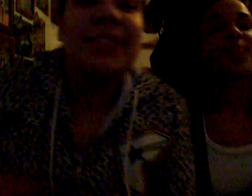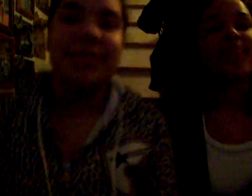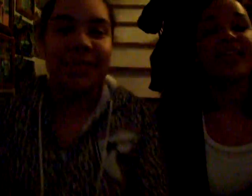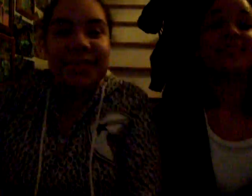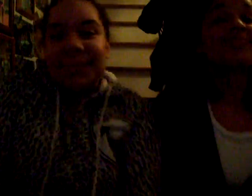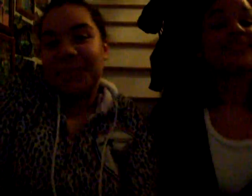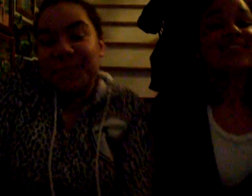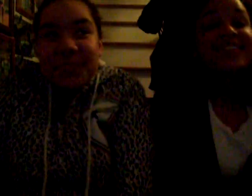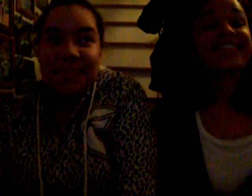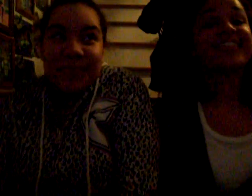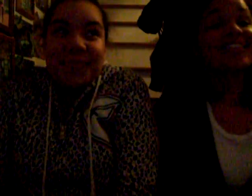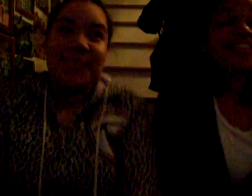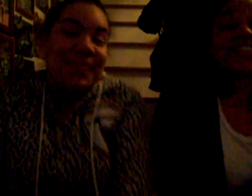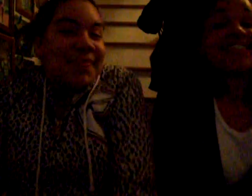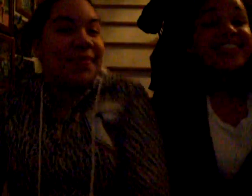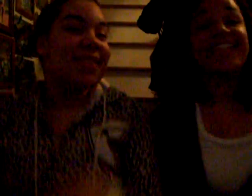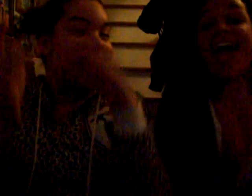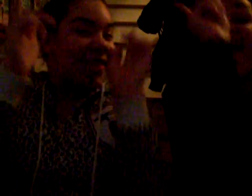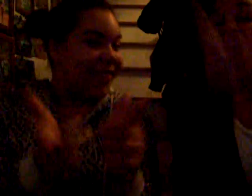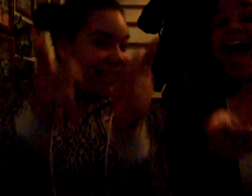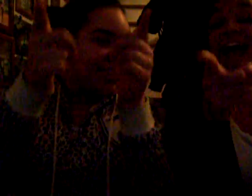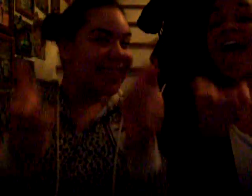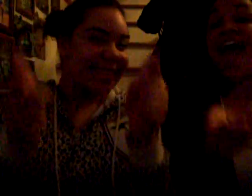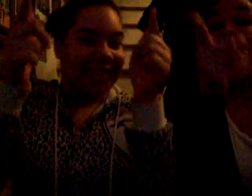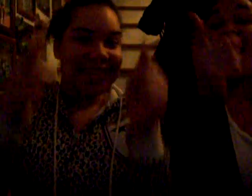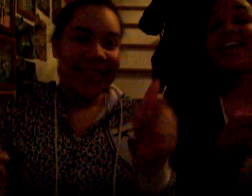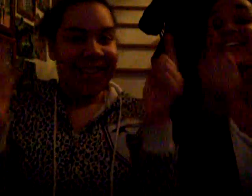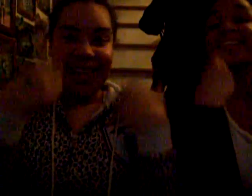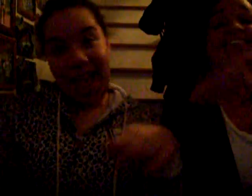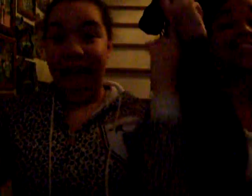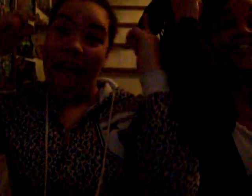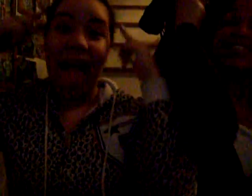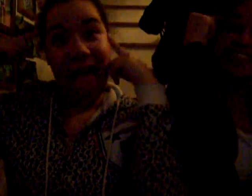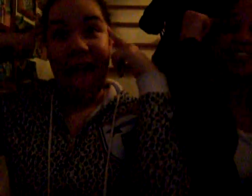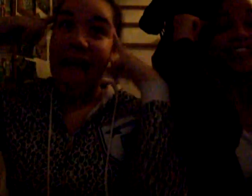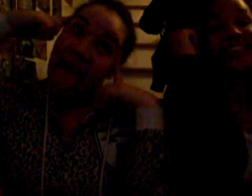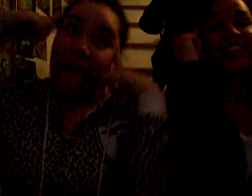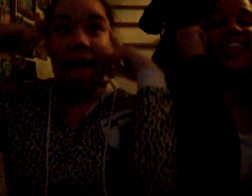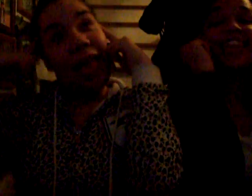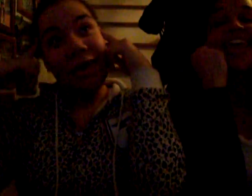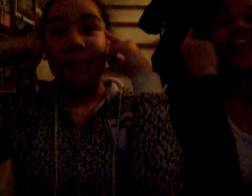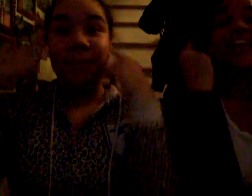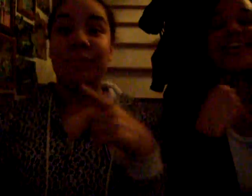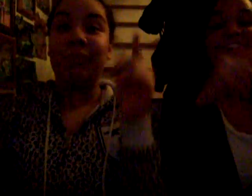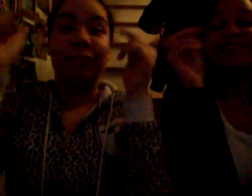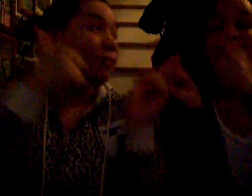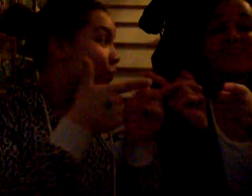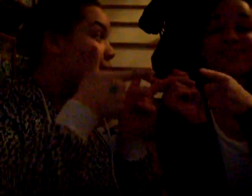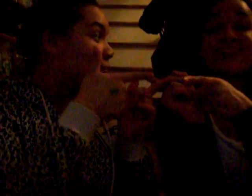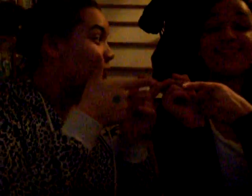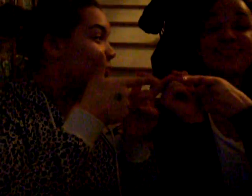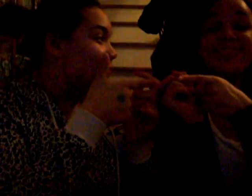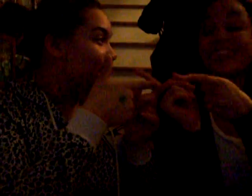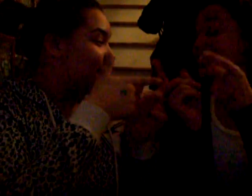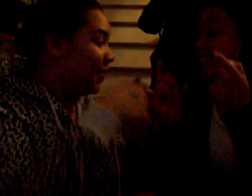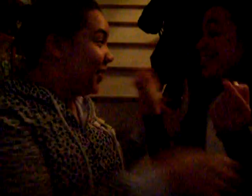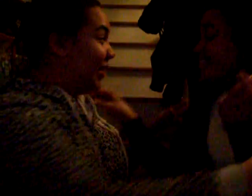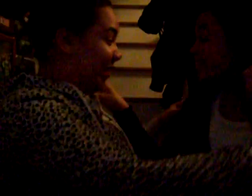You change your mind like a girl changes